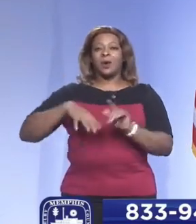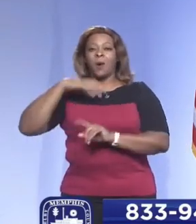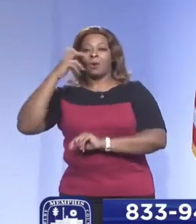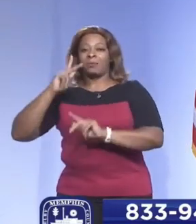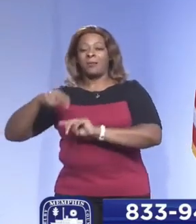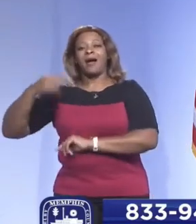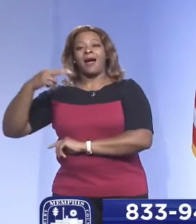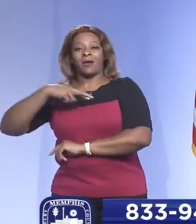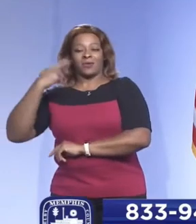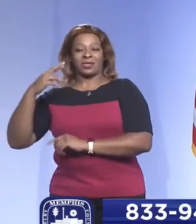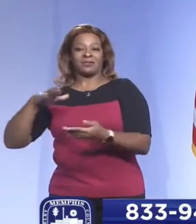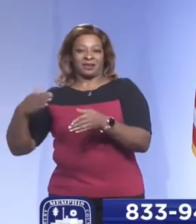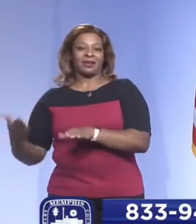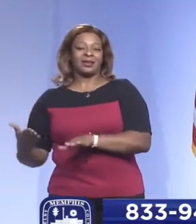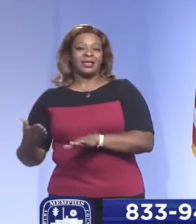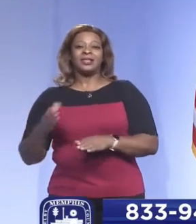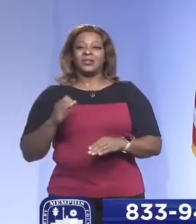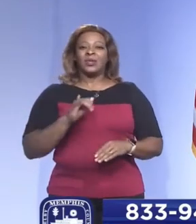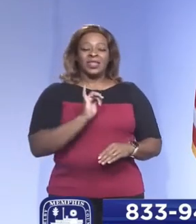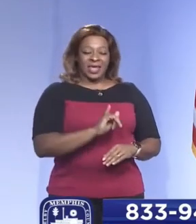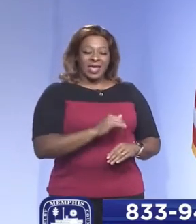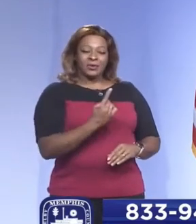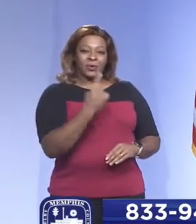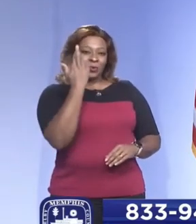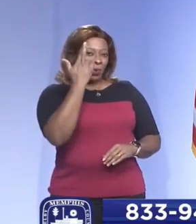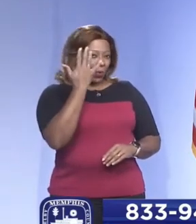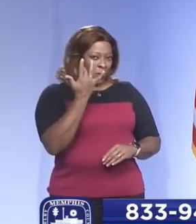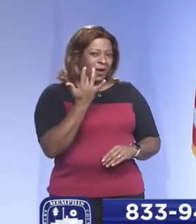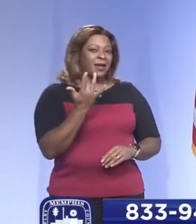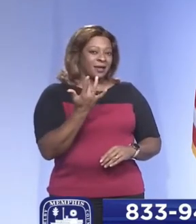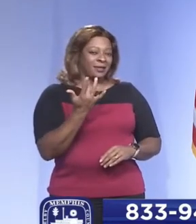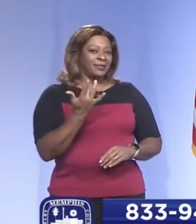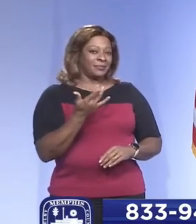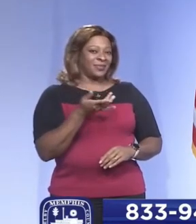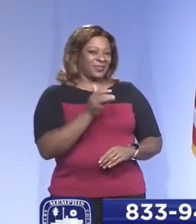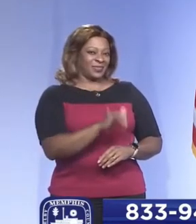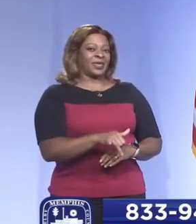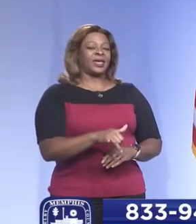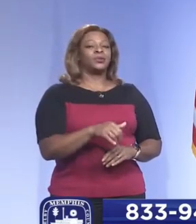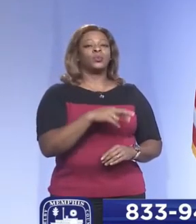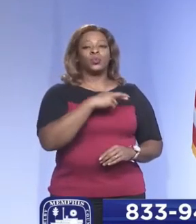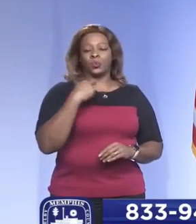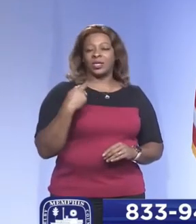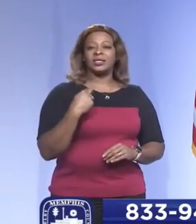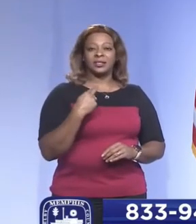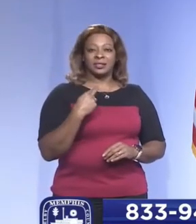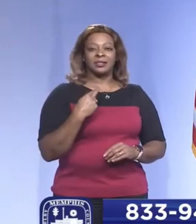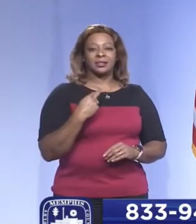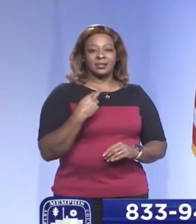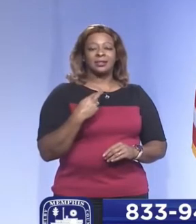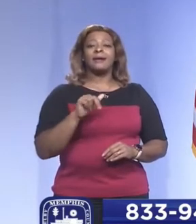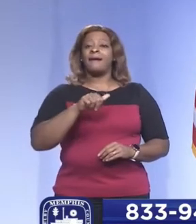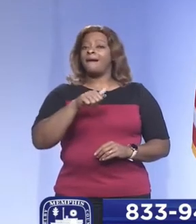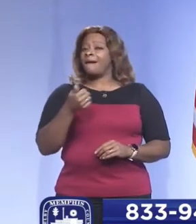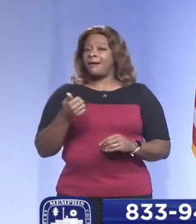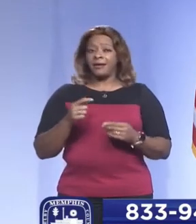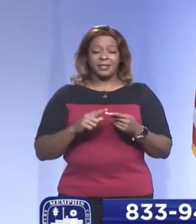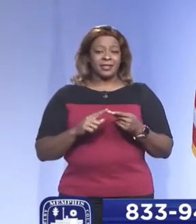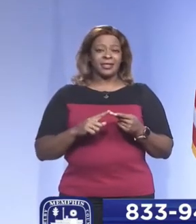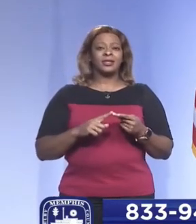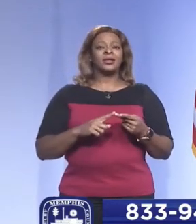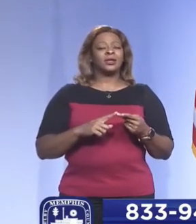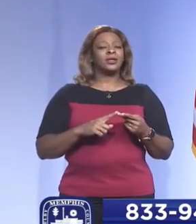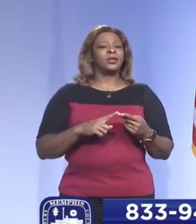older, et cetera. So that's one of the reasons why there's that risk. The other thing is